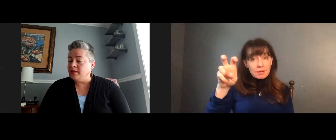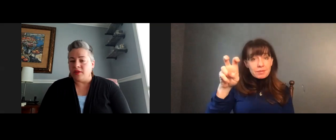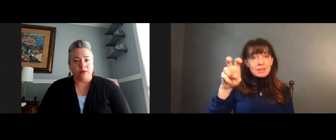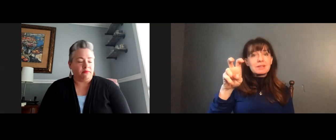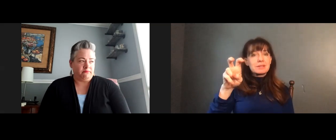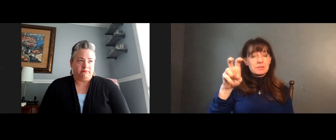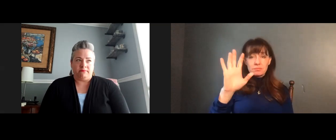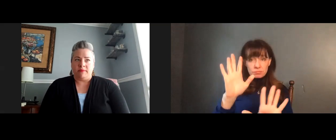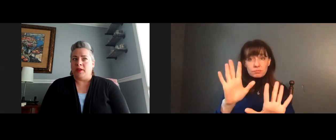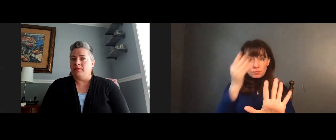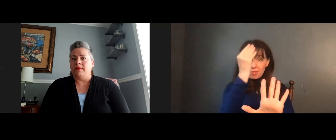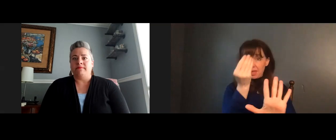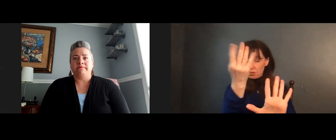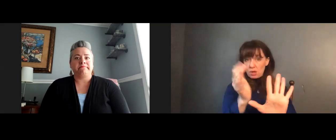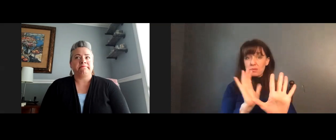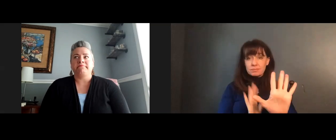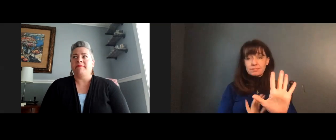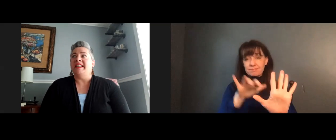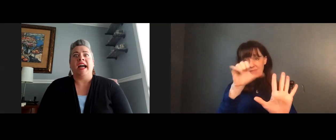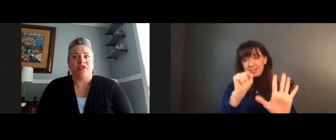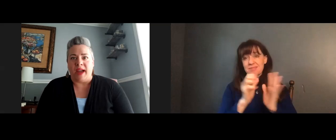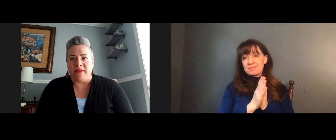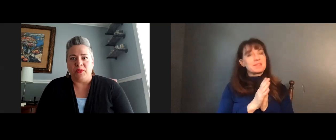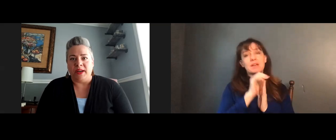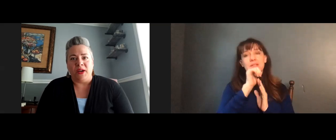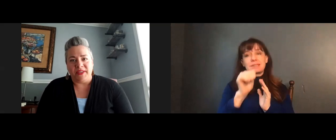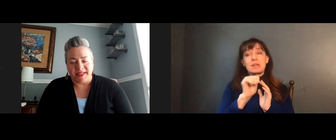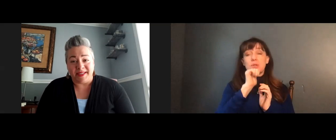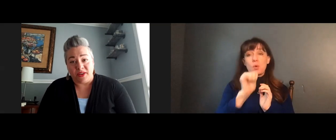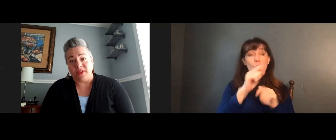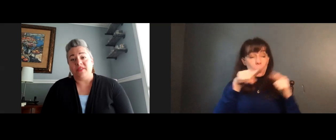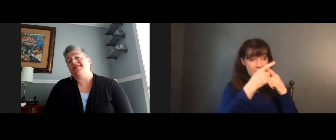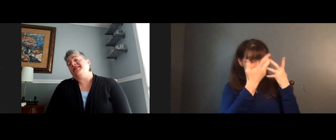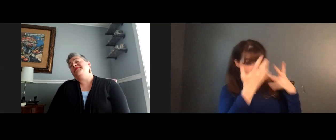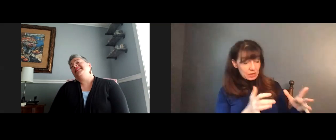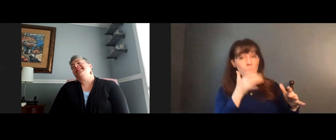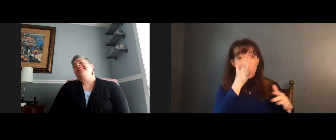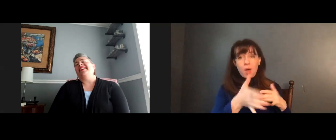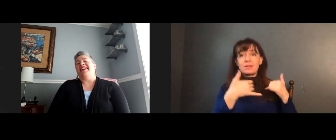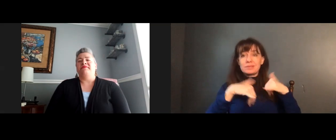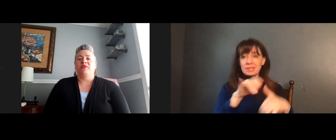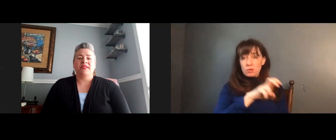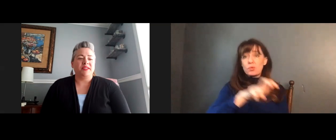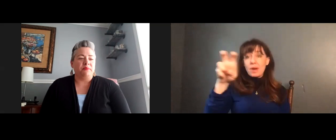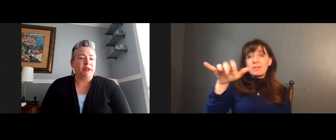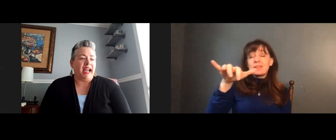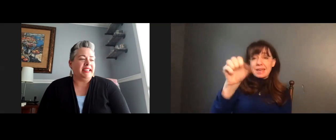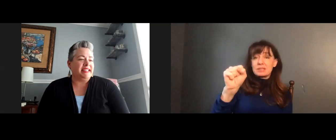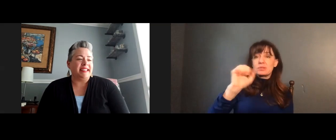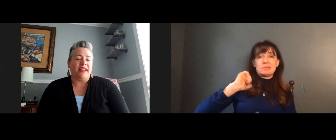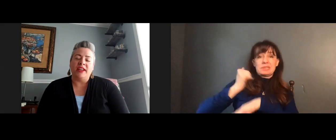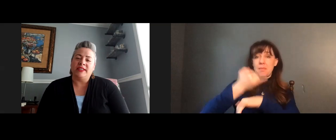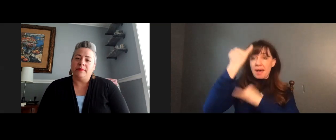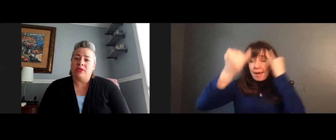used to don't you know not travel when all this is over so um we're still putting